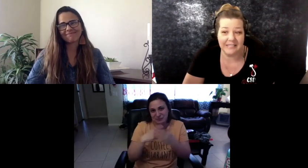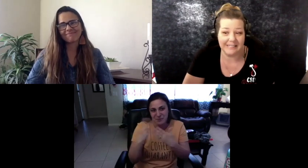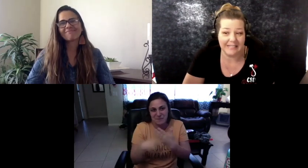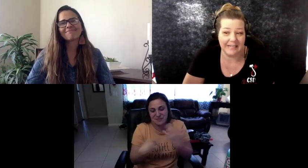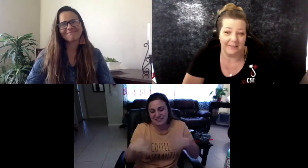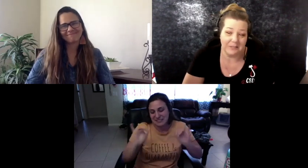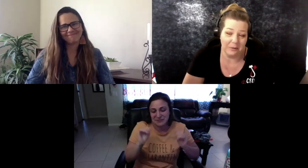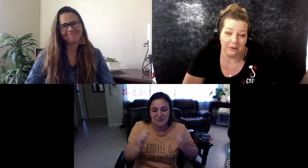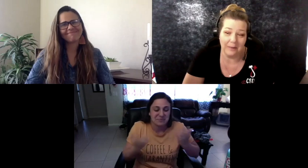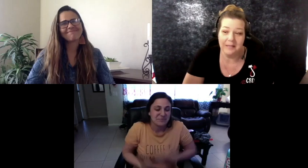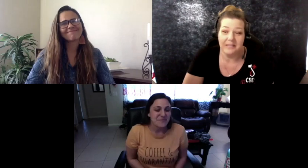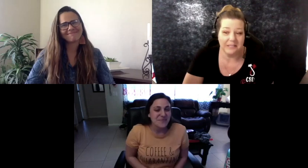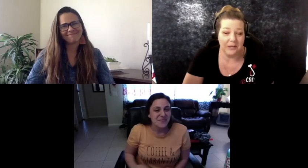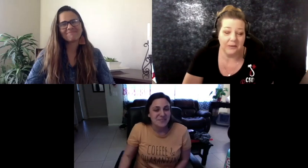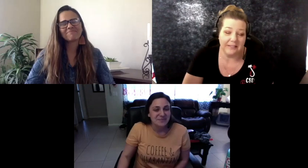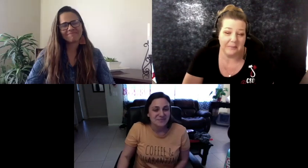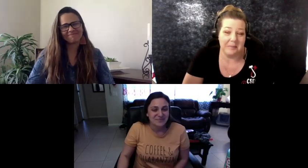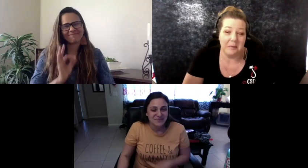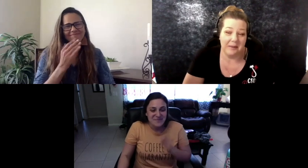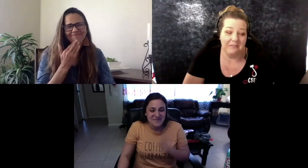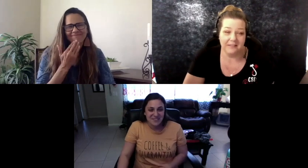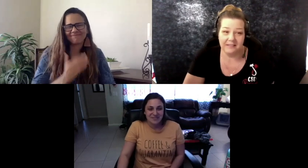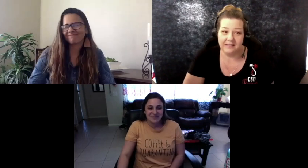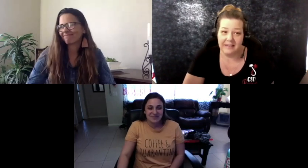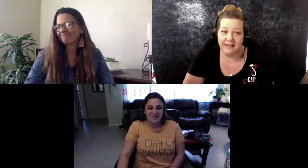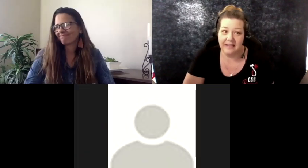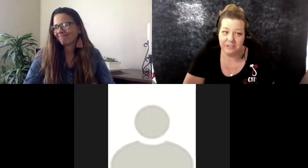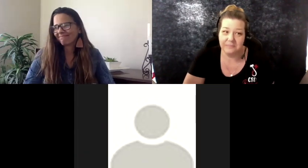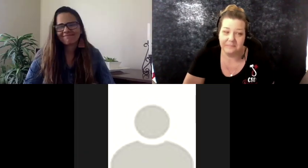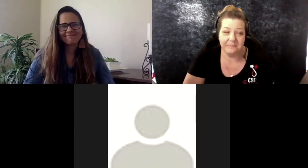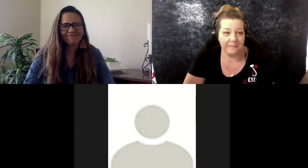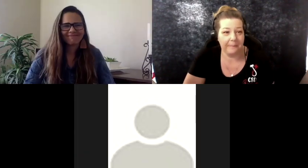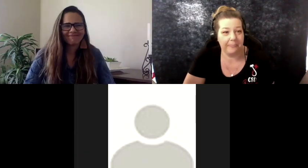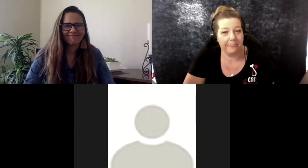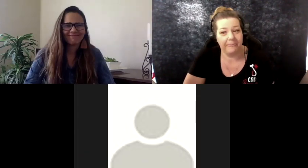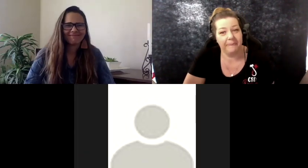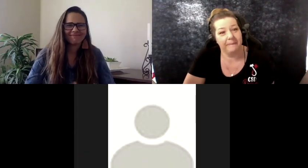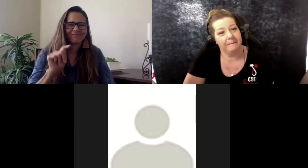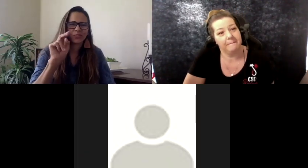in the ECE and elementary program, so there'll definitely be more benefits as they age.